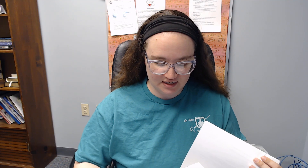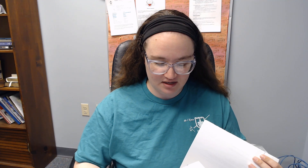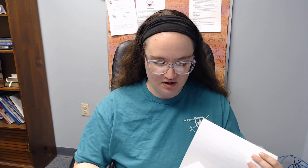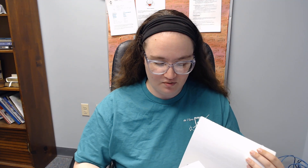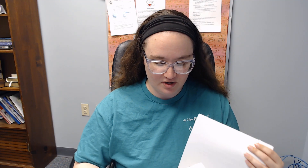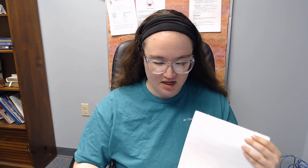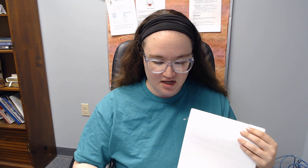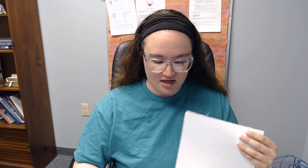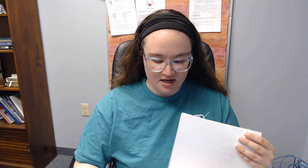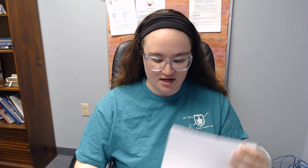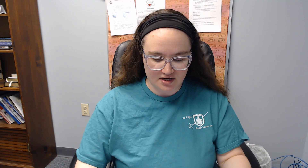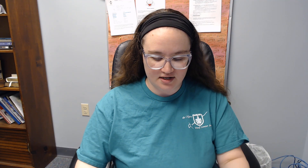video.